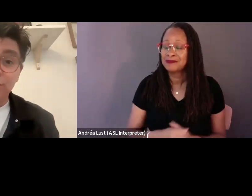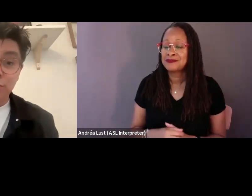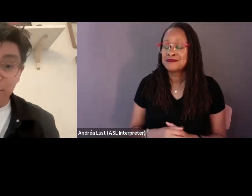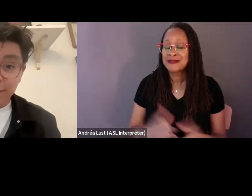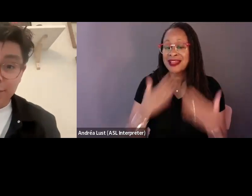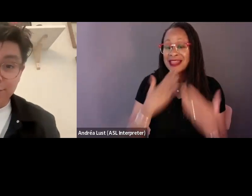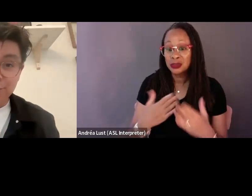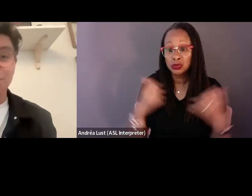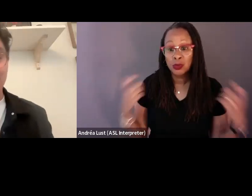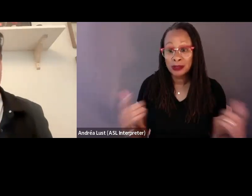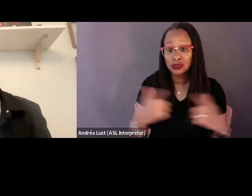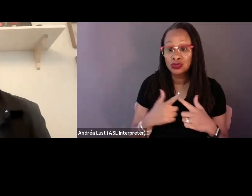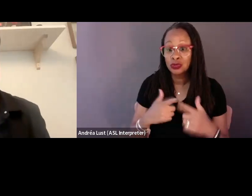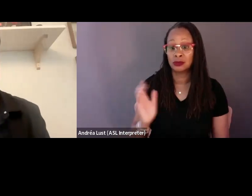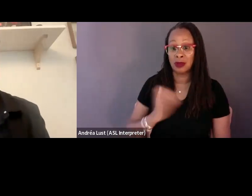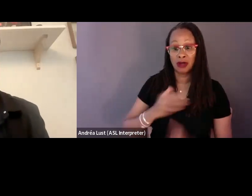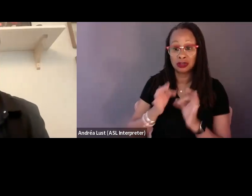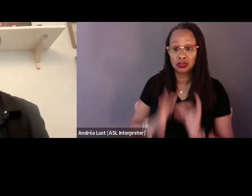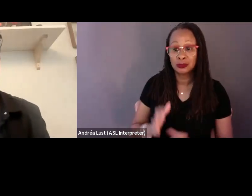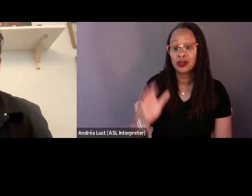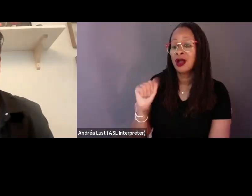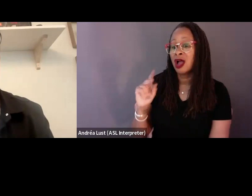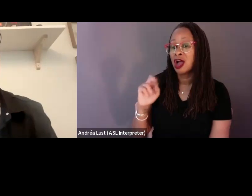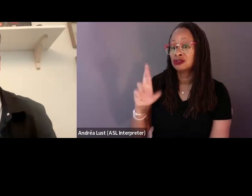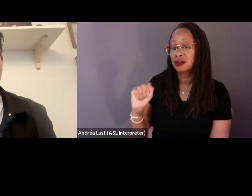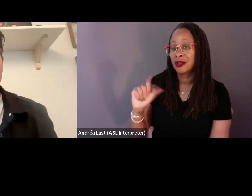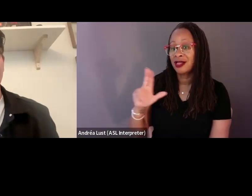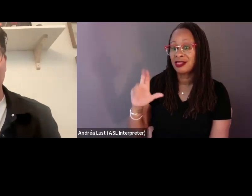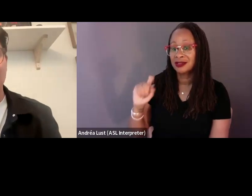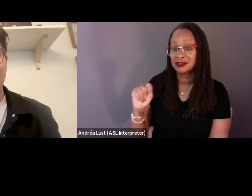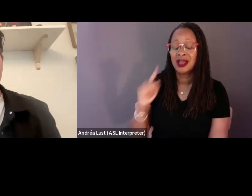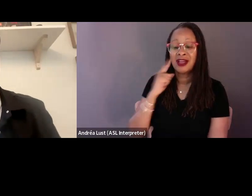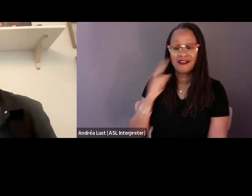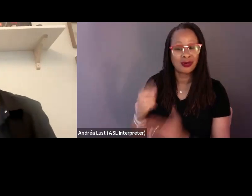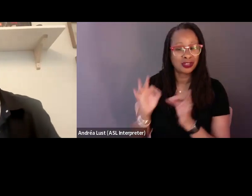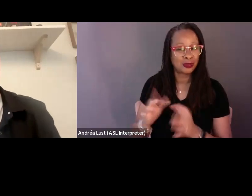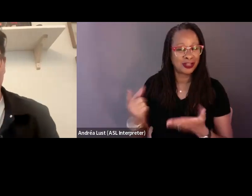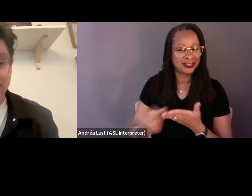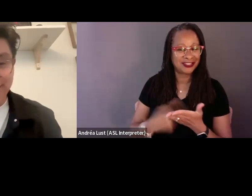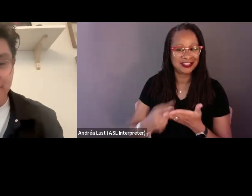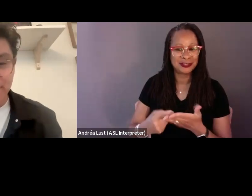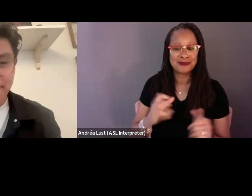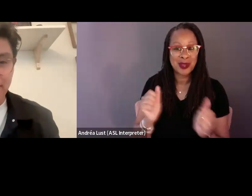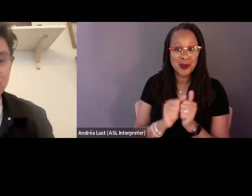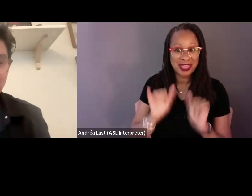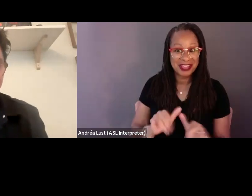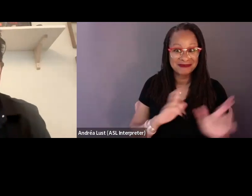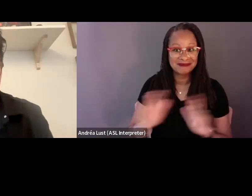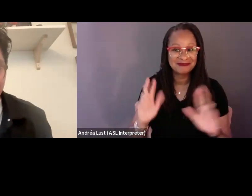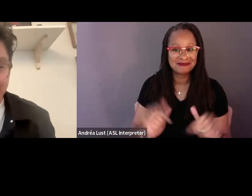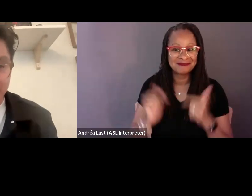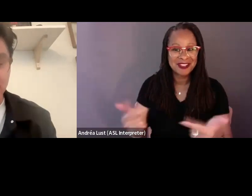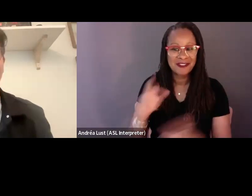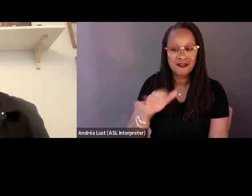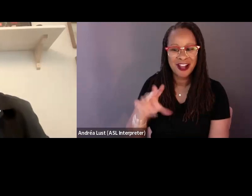Thank you so much to Andrea Lust for ASL interpreting this discussion. And with that, I will pass it on